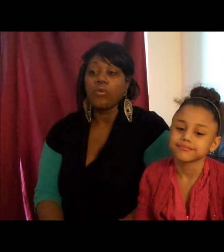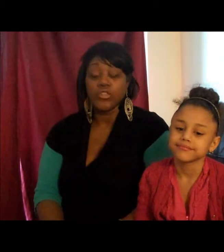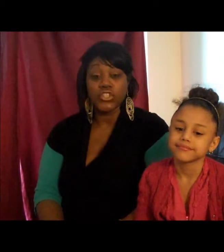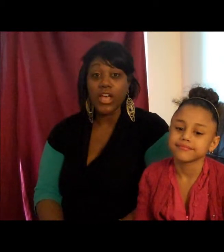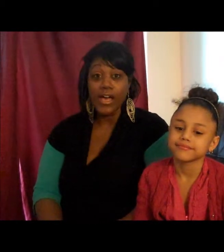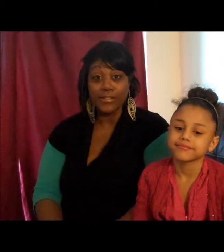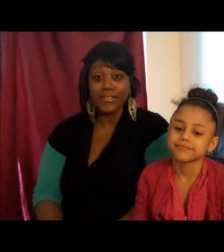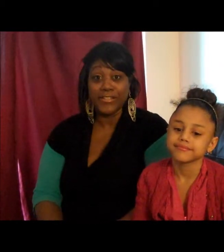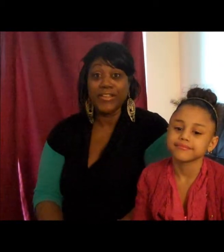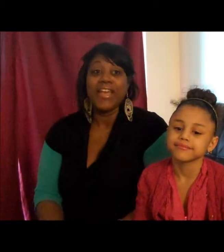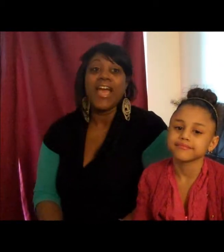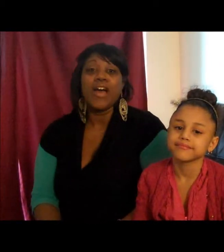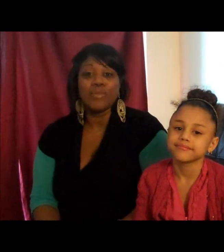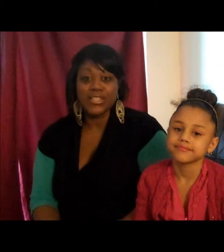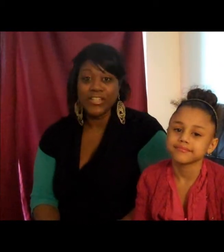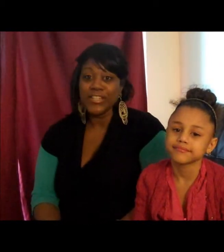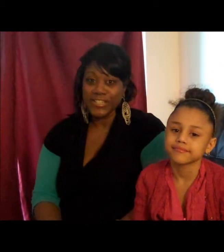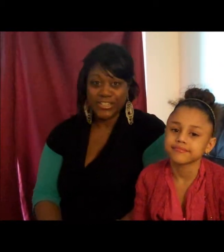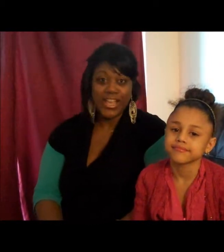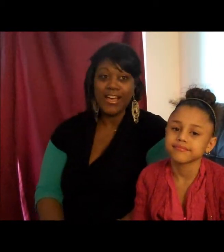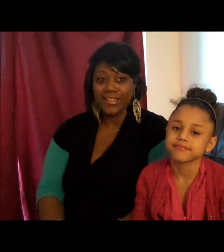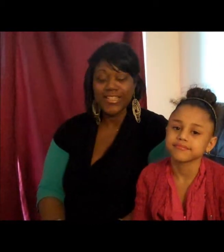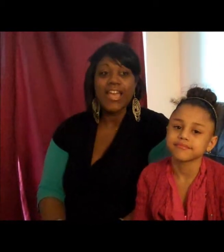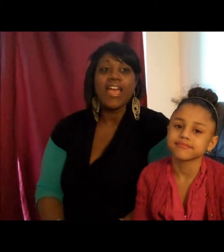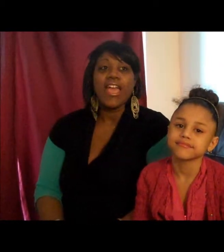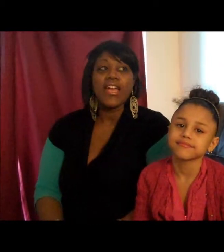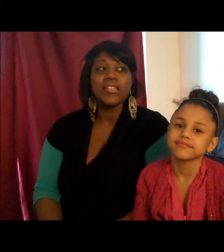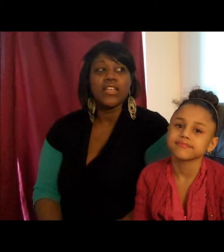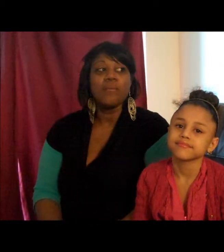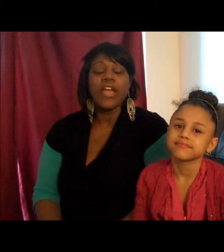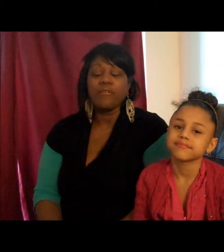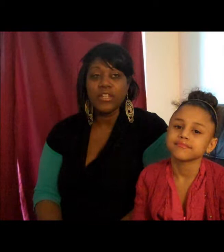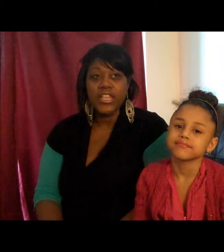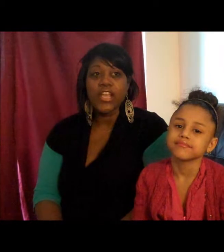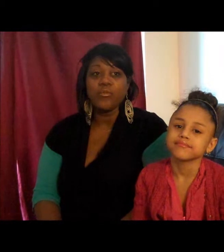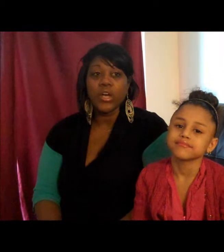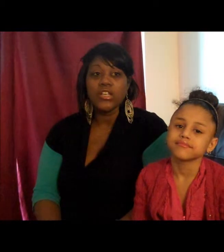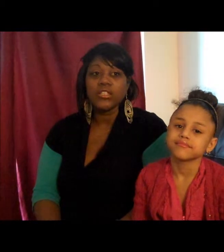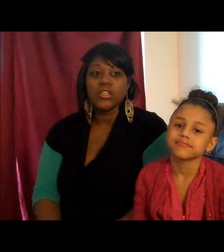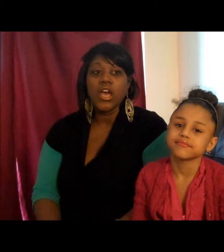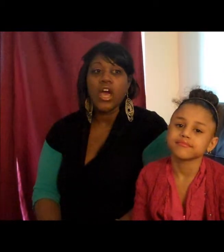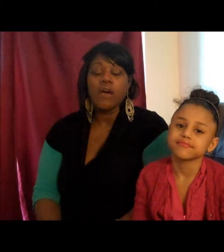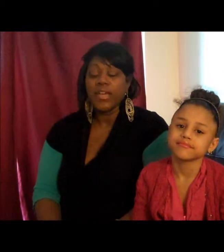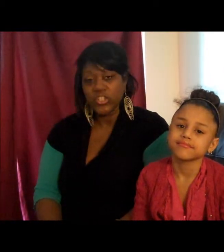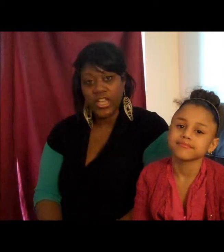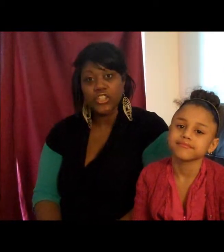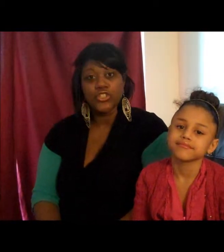was shocked. I'm still in shock. And everything was educational,